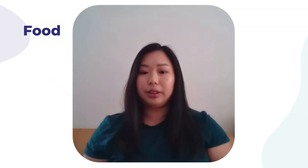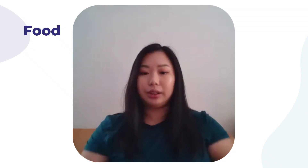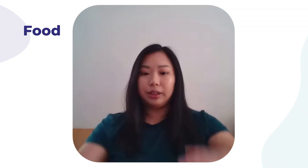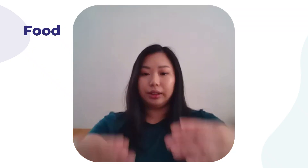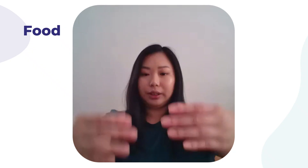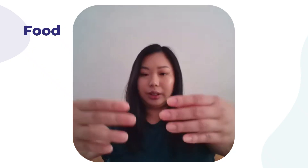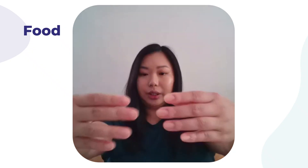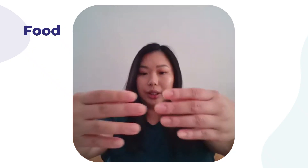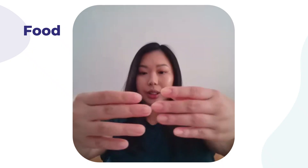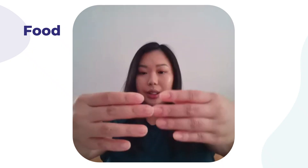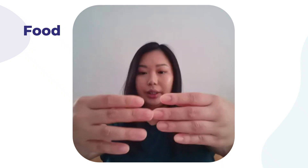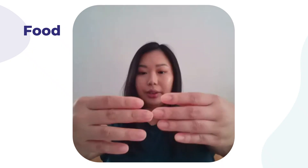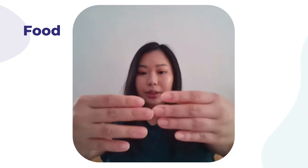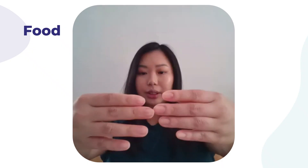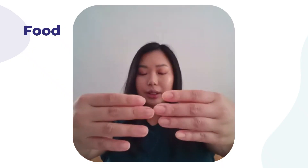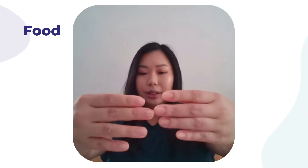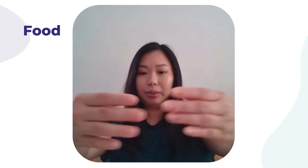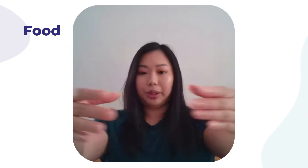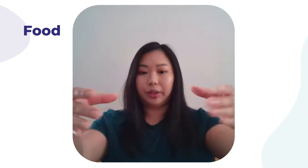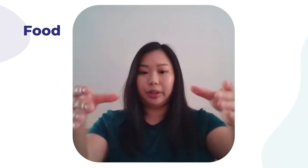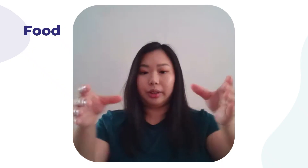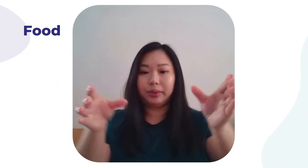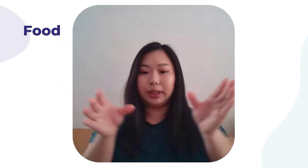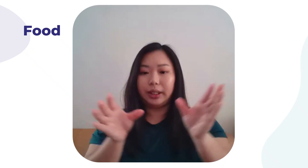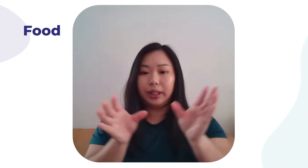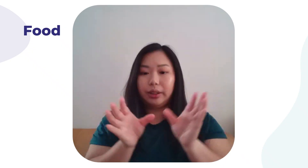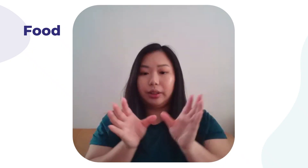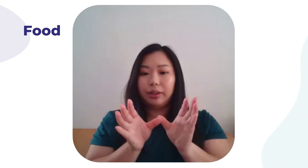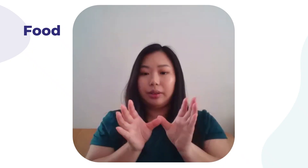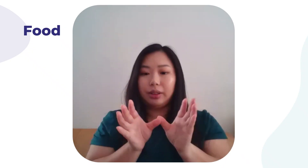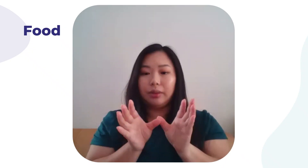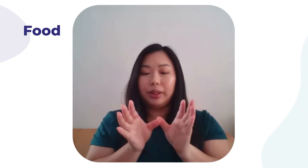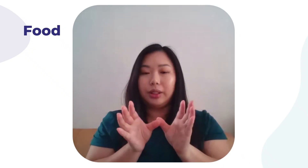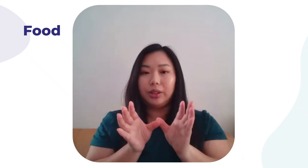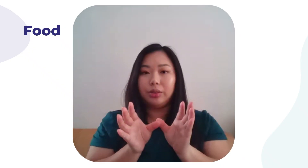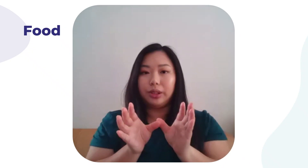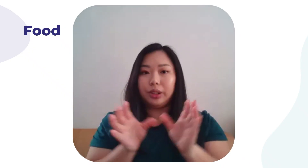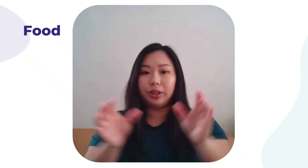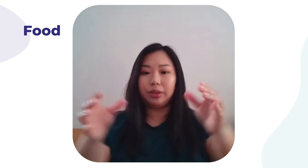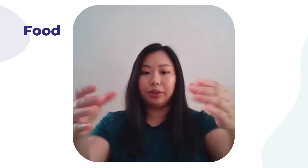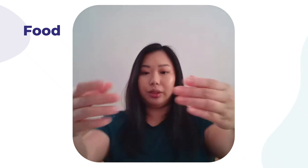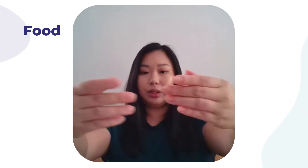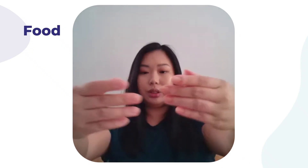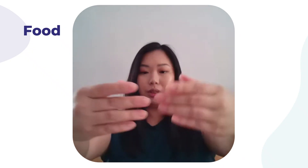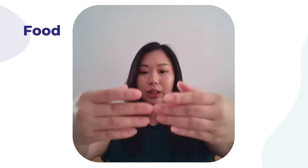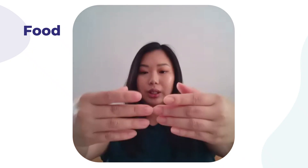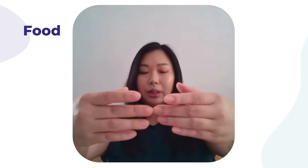Plate, start out and bring your thumbs together, coming in towards you.